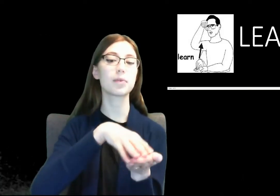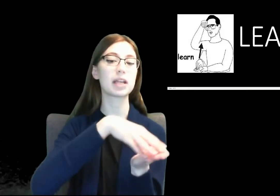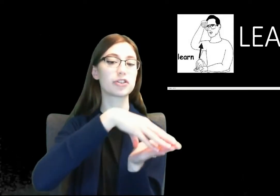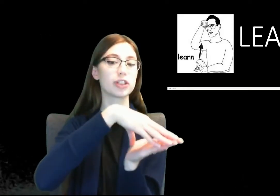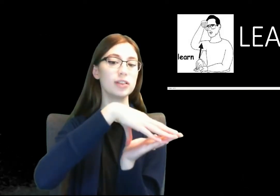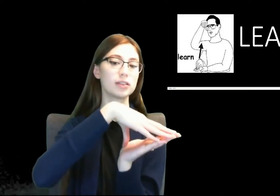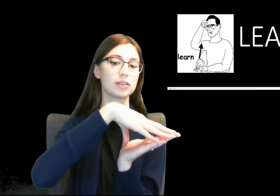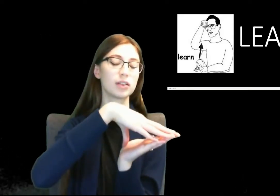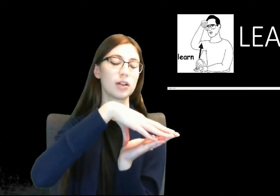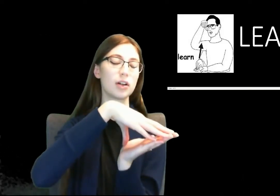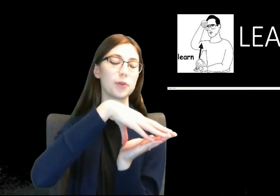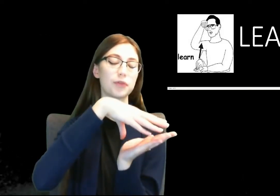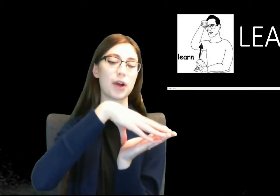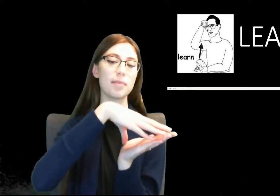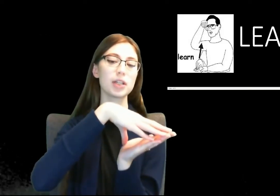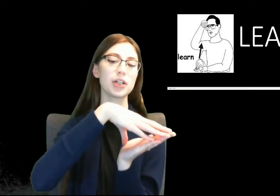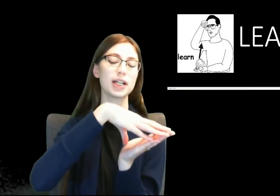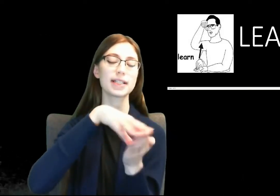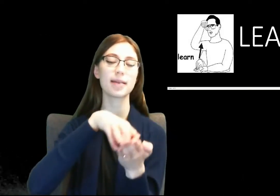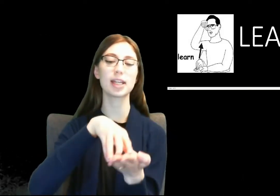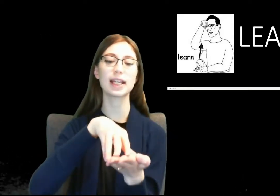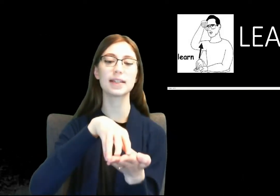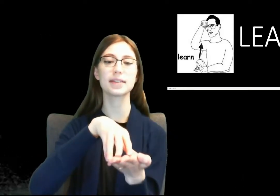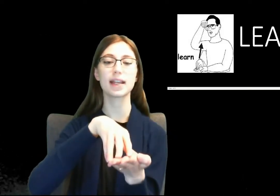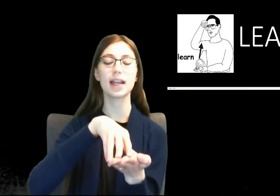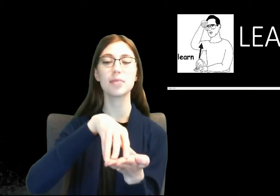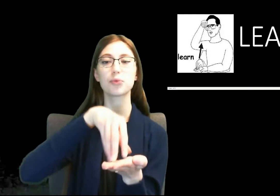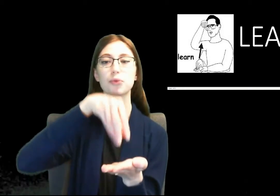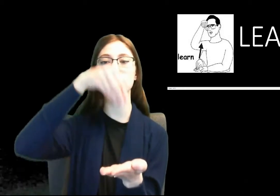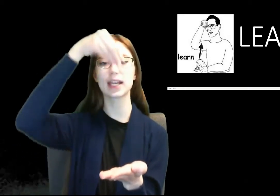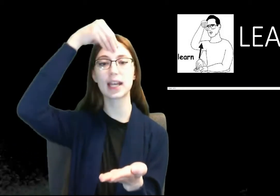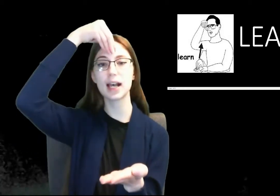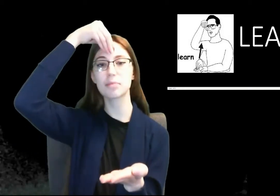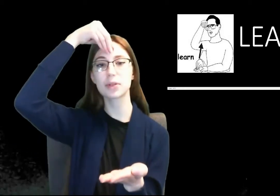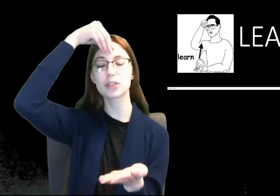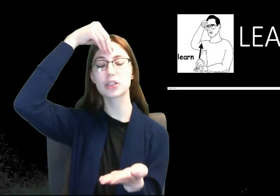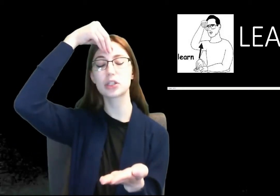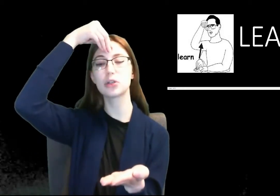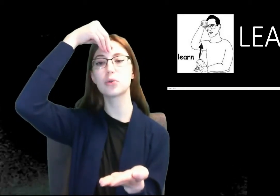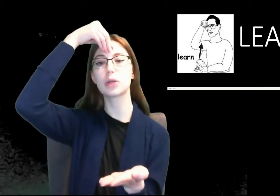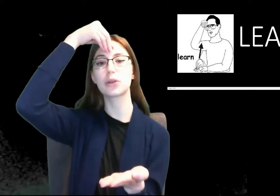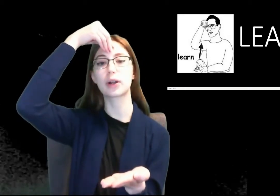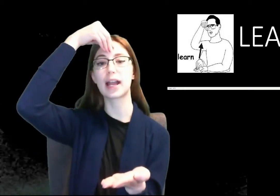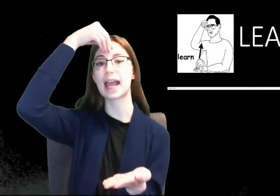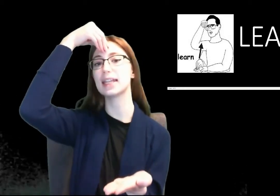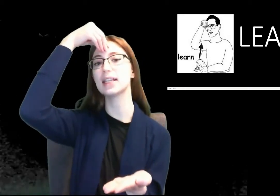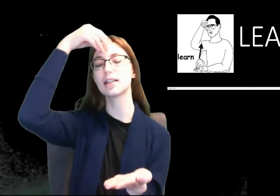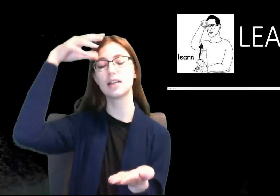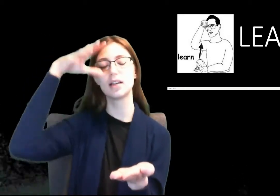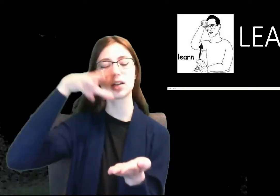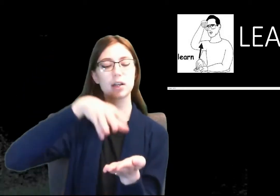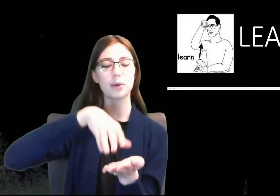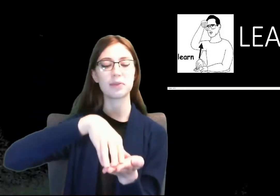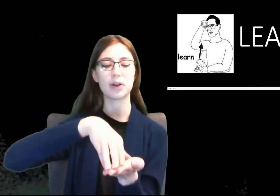information from your non-dominant hand and bring it up to your head, going from